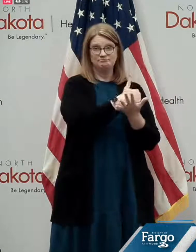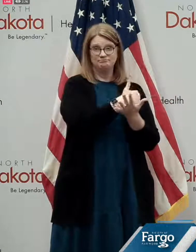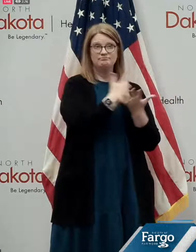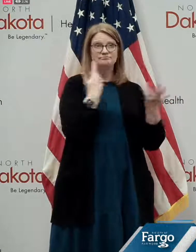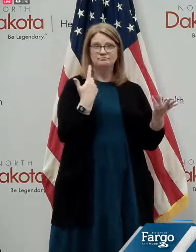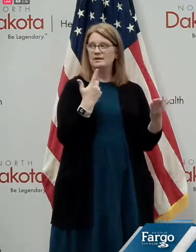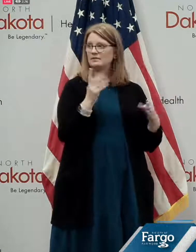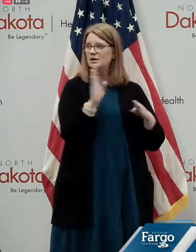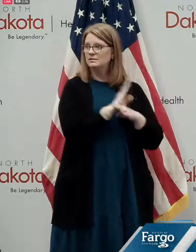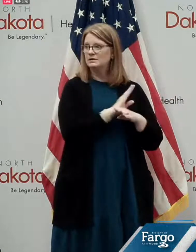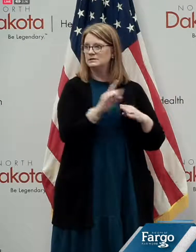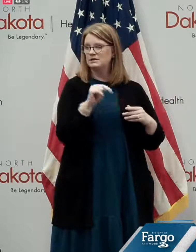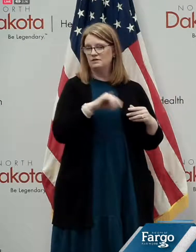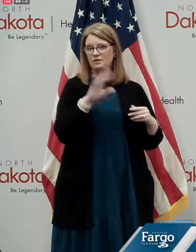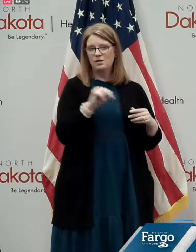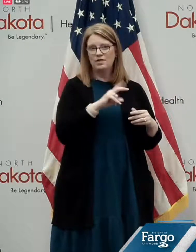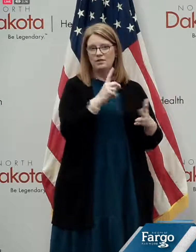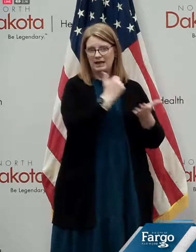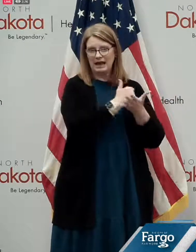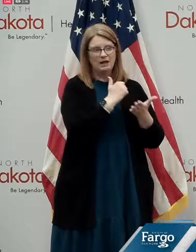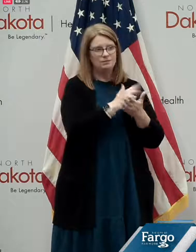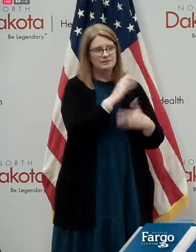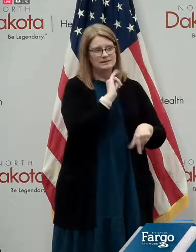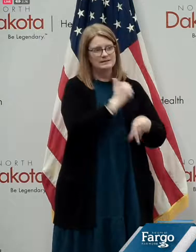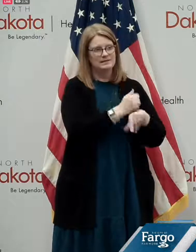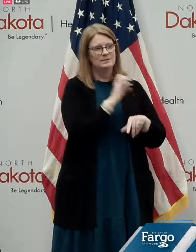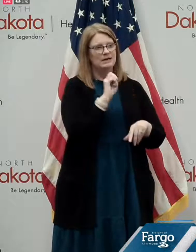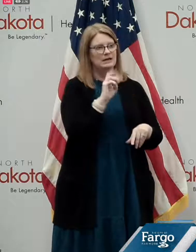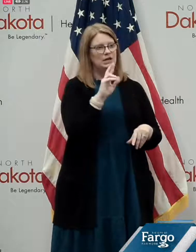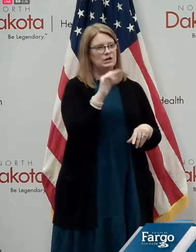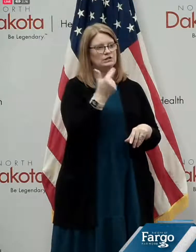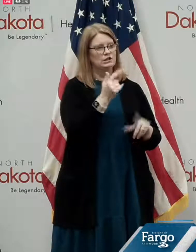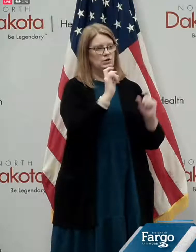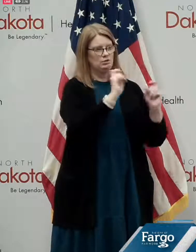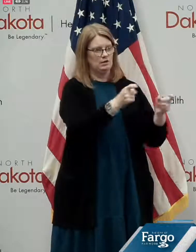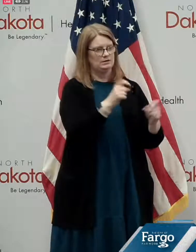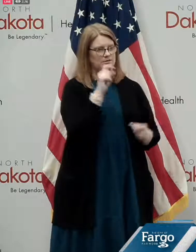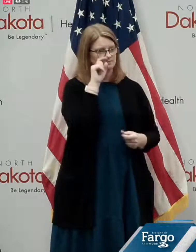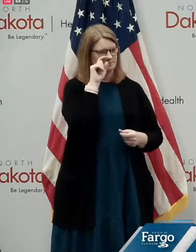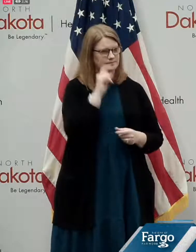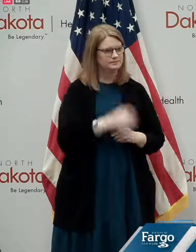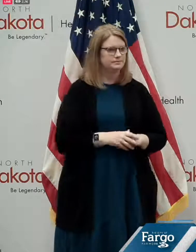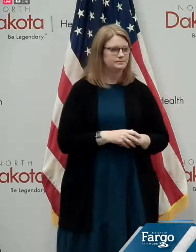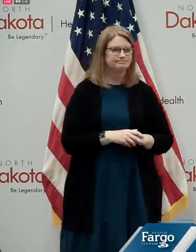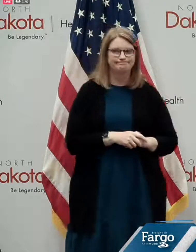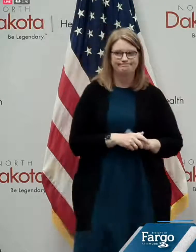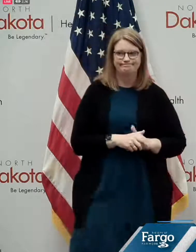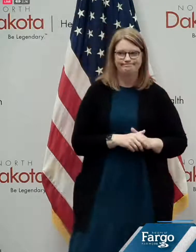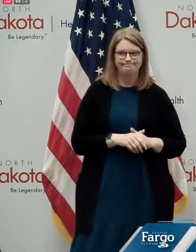from our businesses in North Dakota that helped us design the ERG grant in the first place.